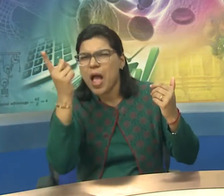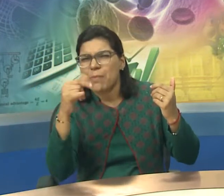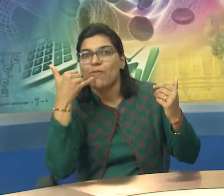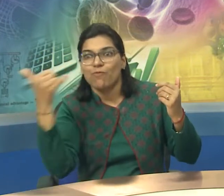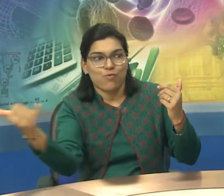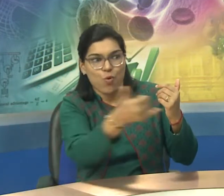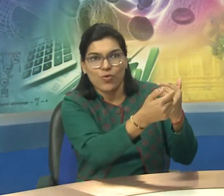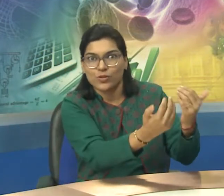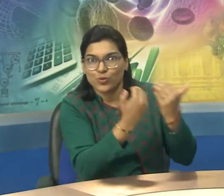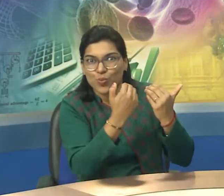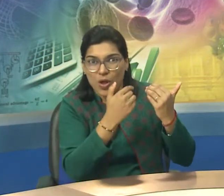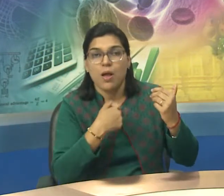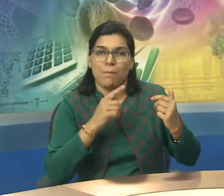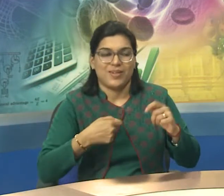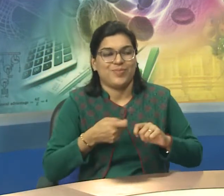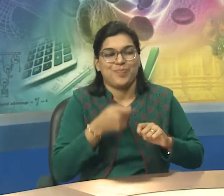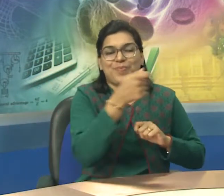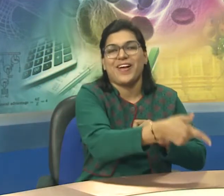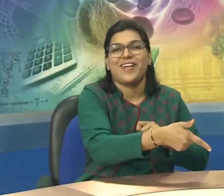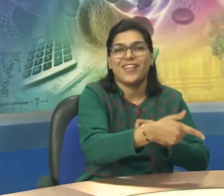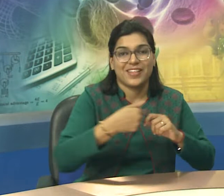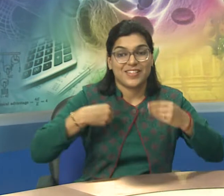BPO were in direct contact of customers.